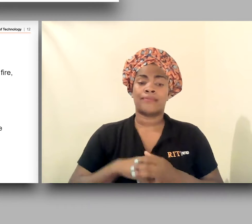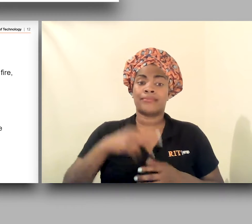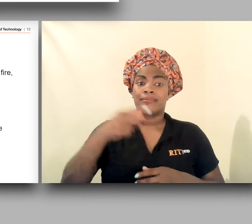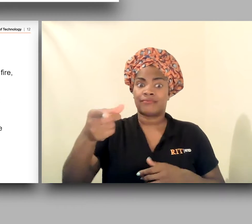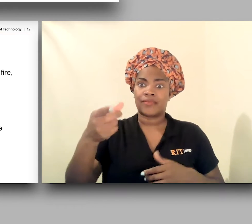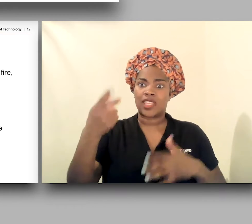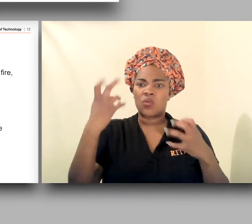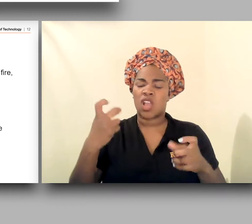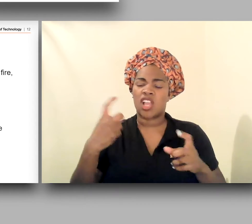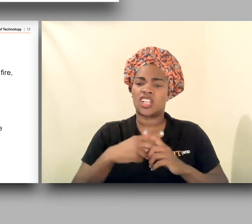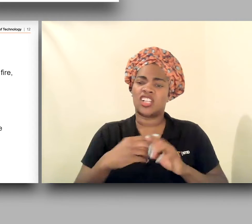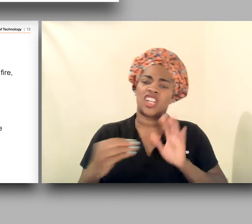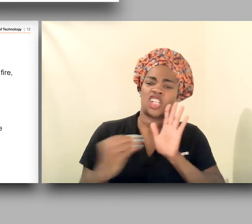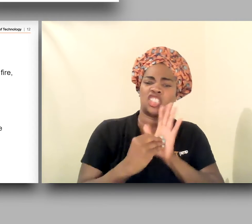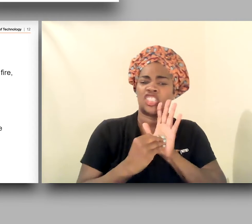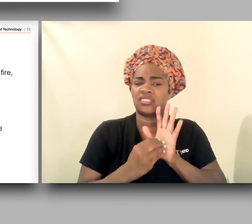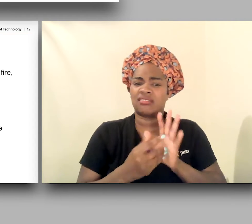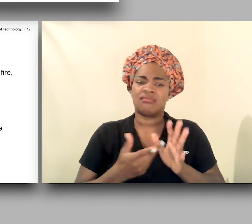and